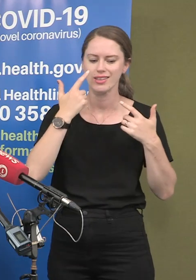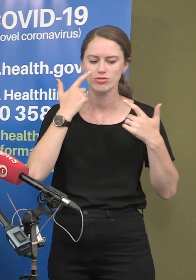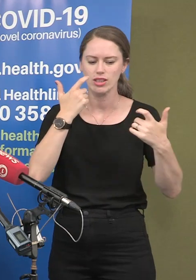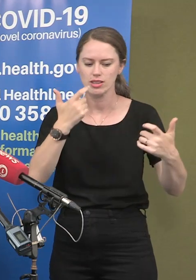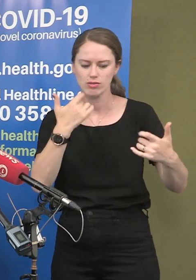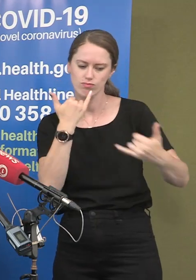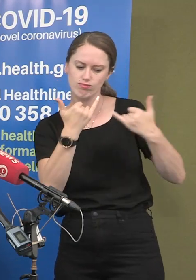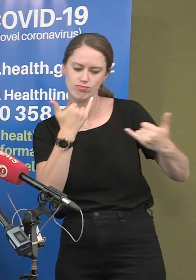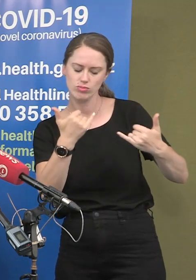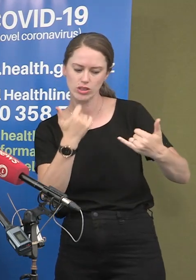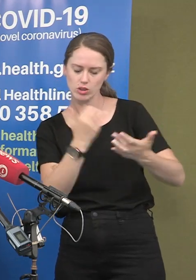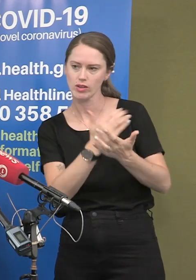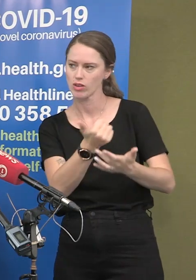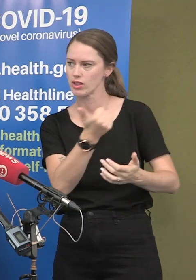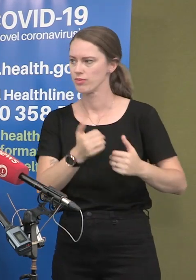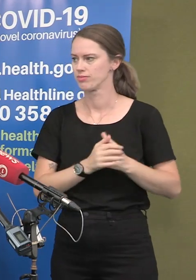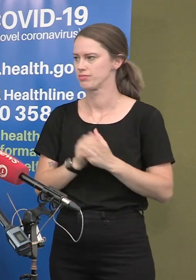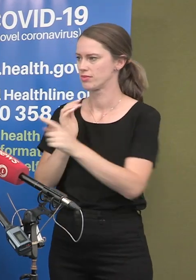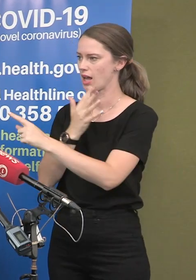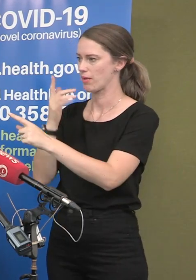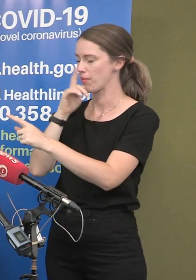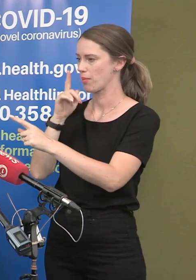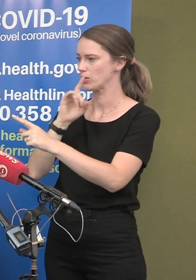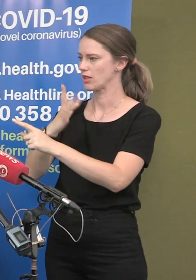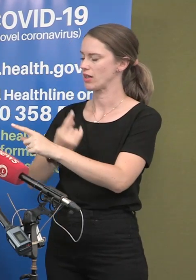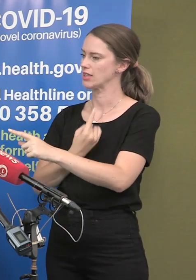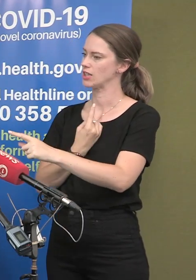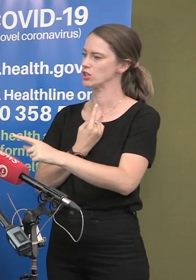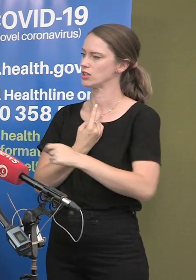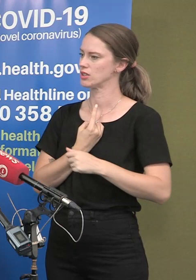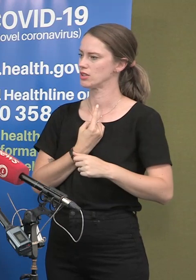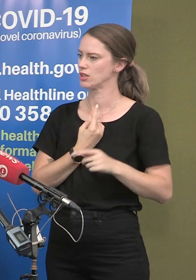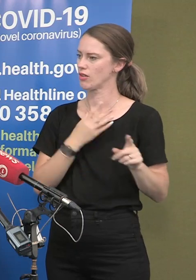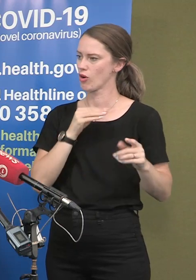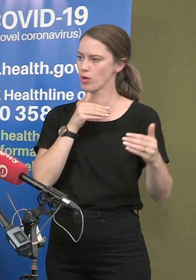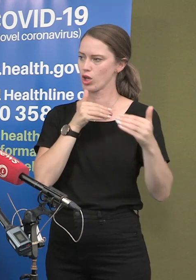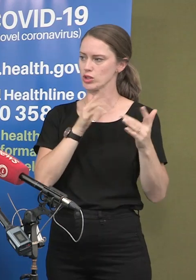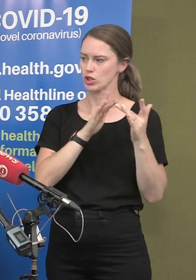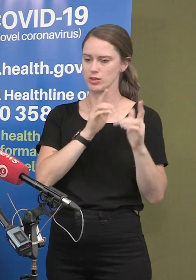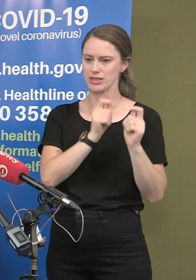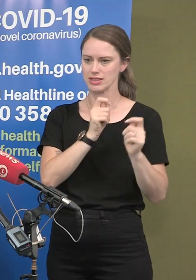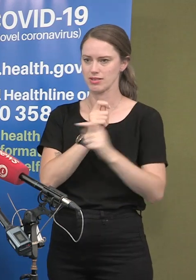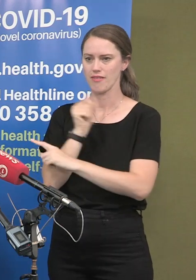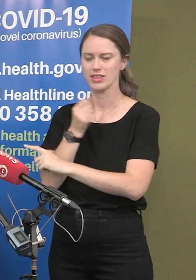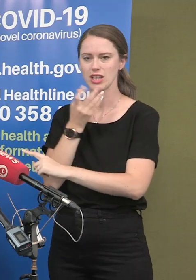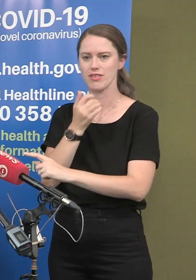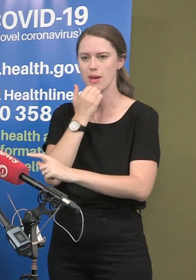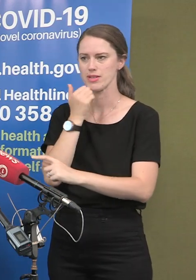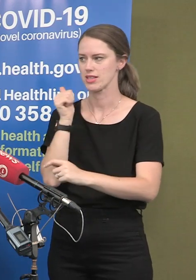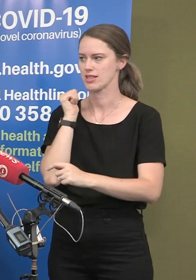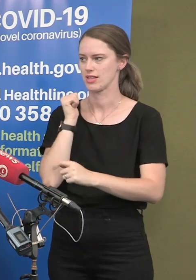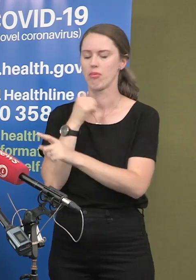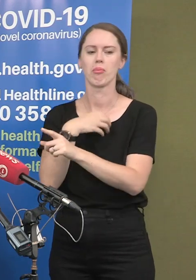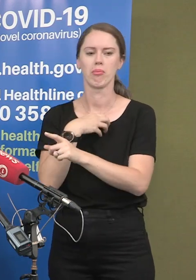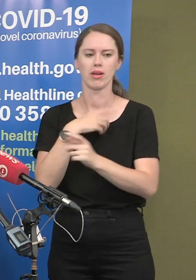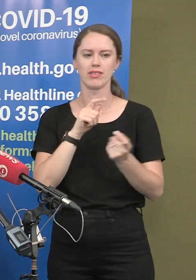to check that they haven't got any symptoms. How many people are that are in self-isolation as a result of those close contacts are being tested? I did give the numbers yesterday,